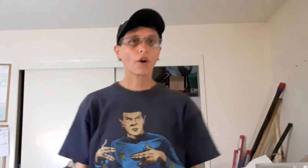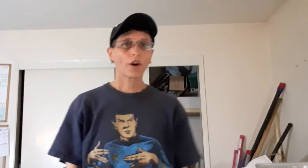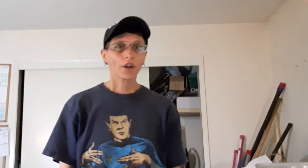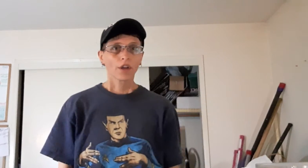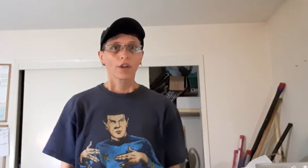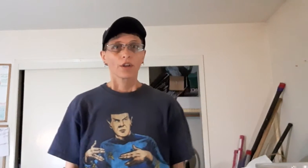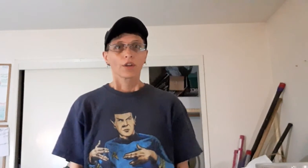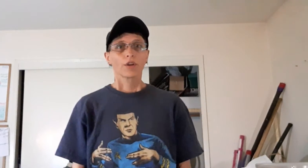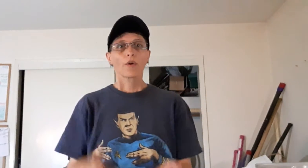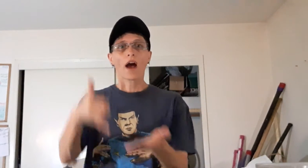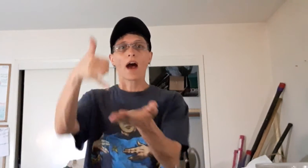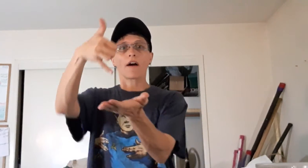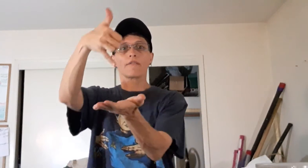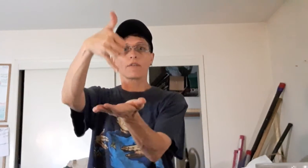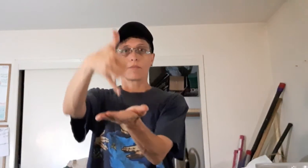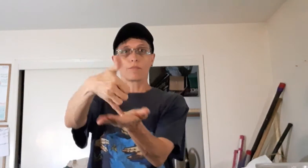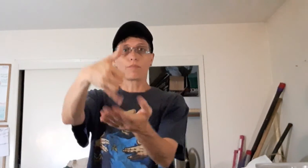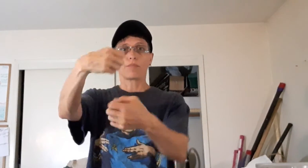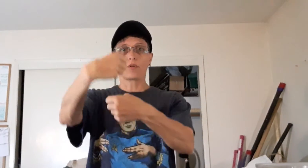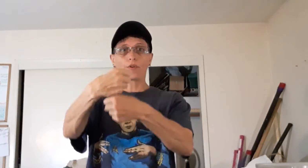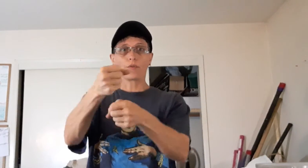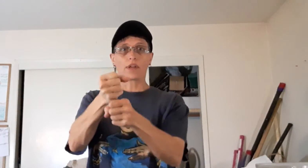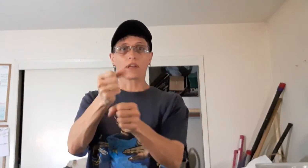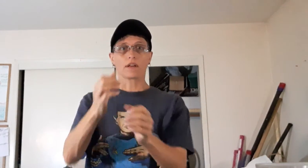or you have brewing.